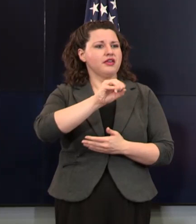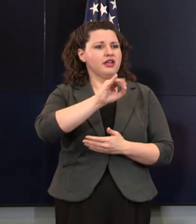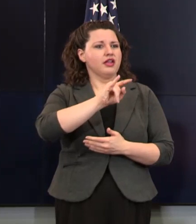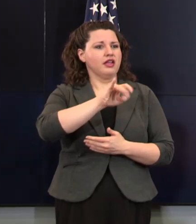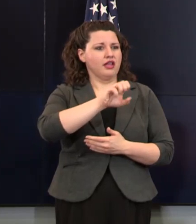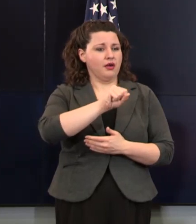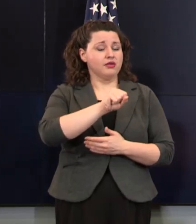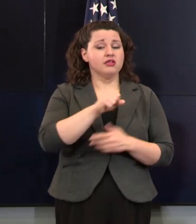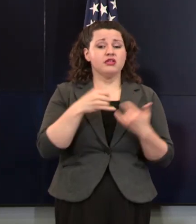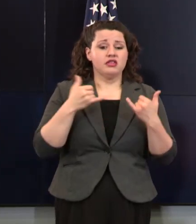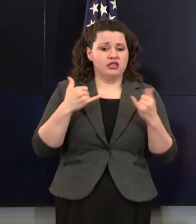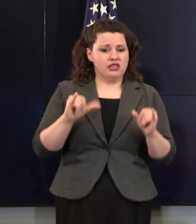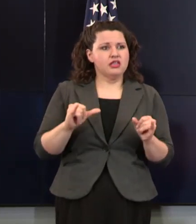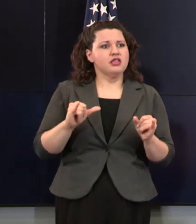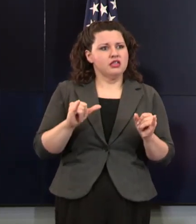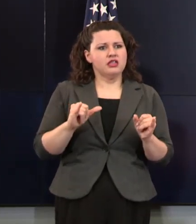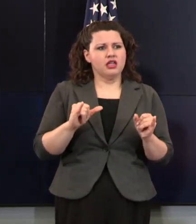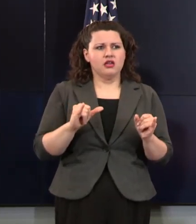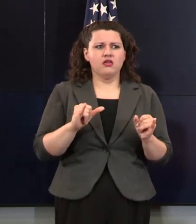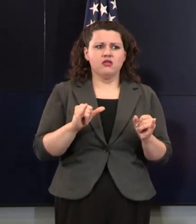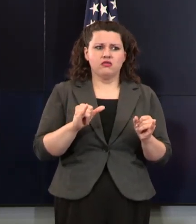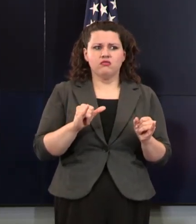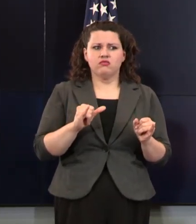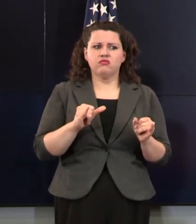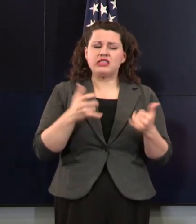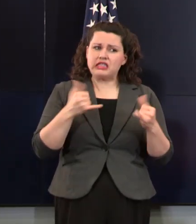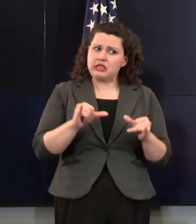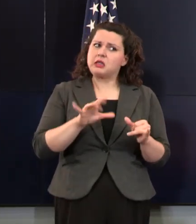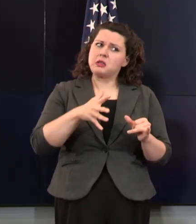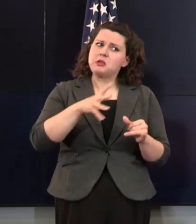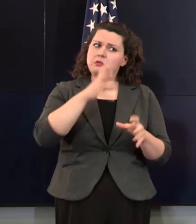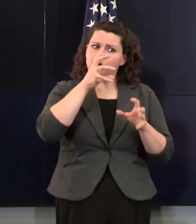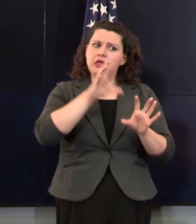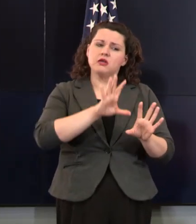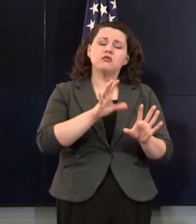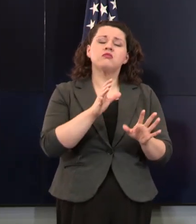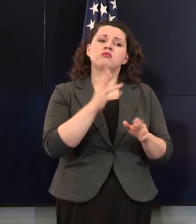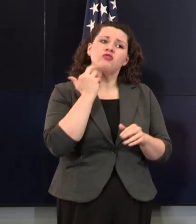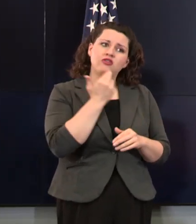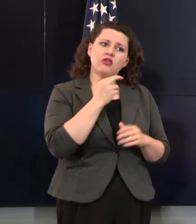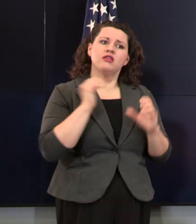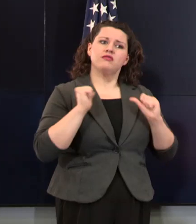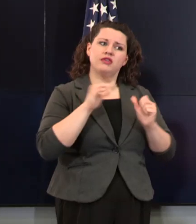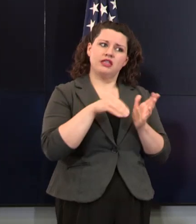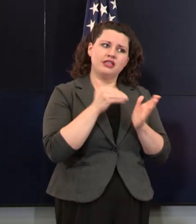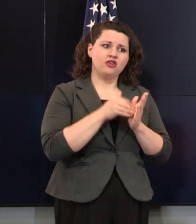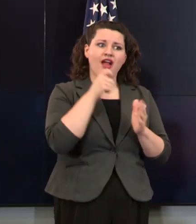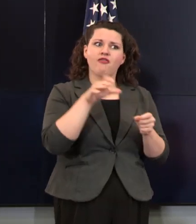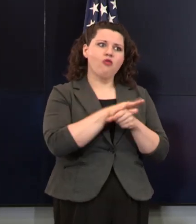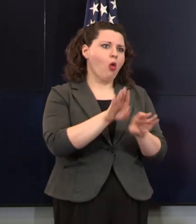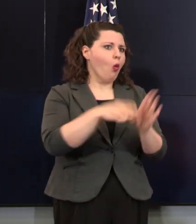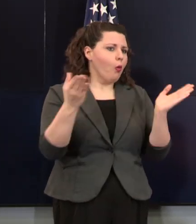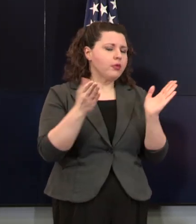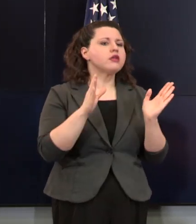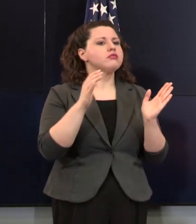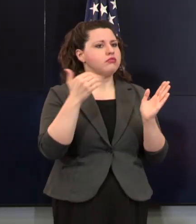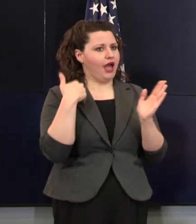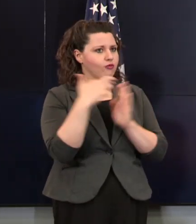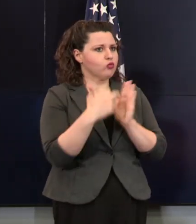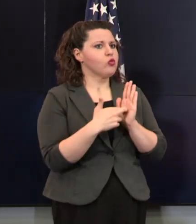pretty significant protocols put in place as we start to open up restaurants and fitness centers and some of our retail outlets